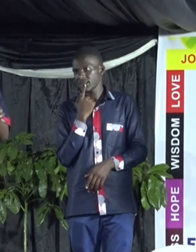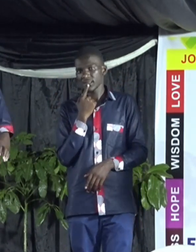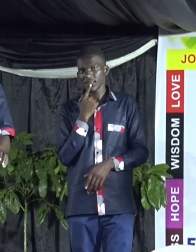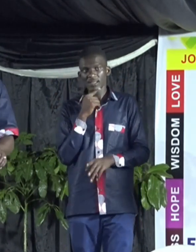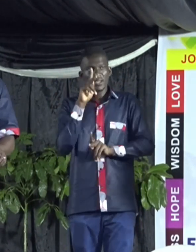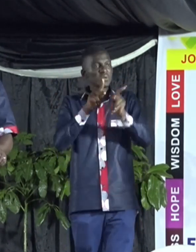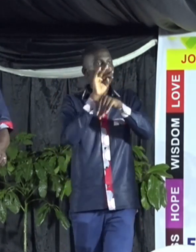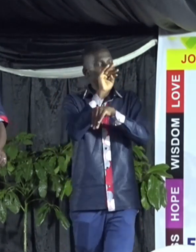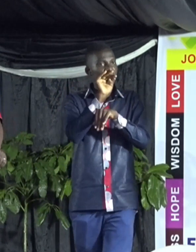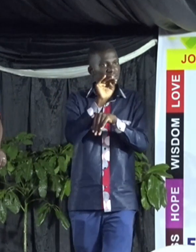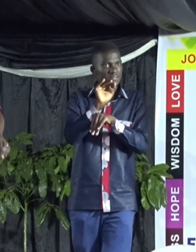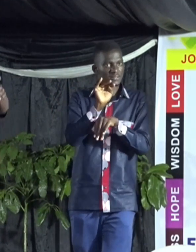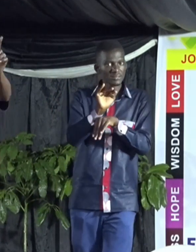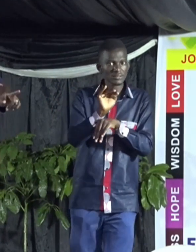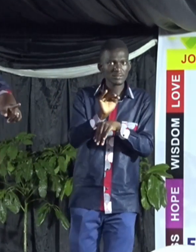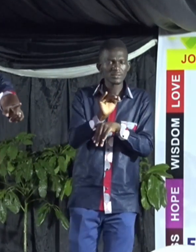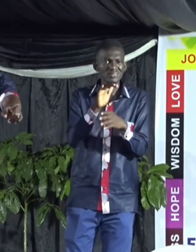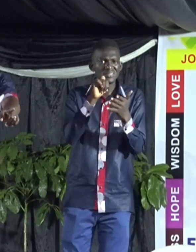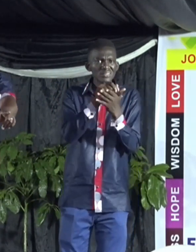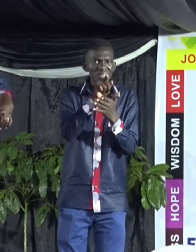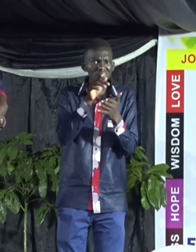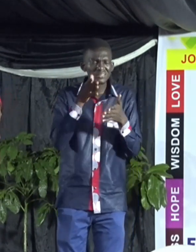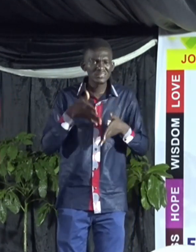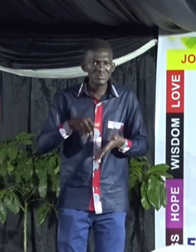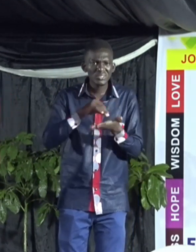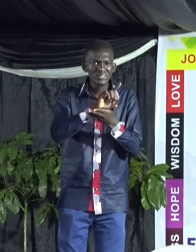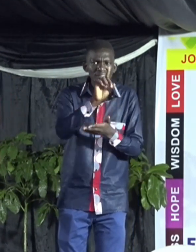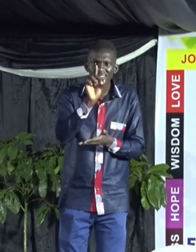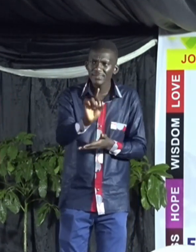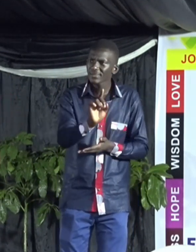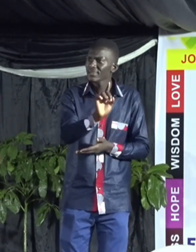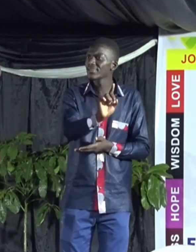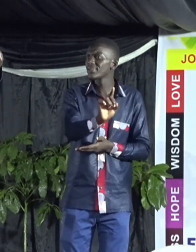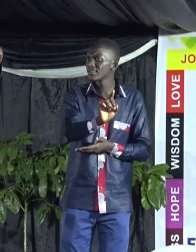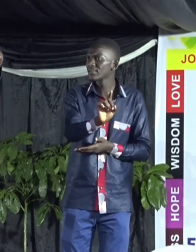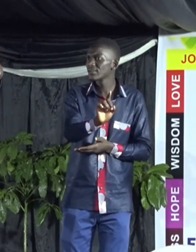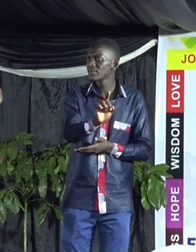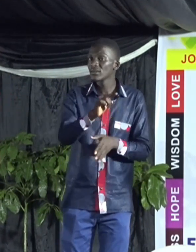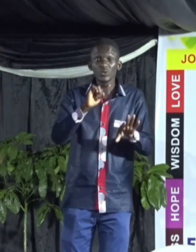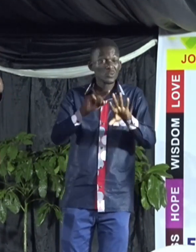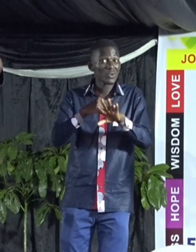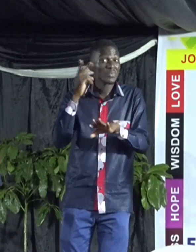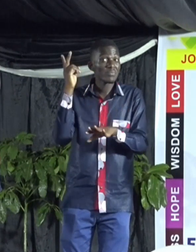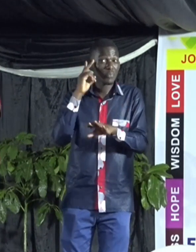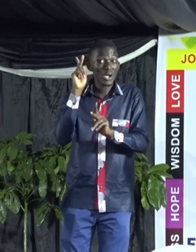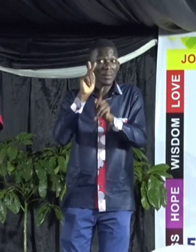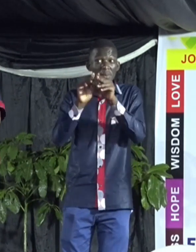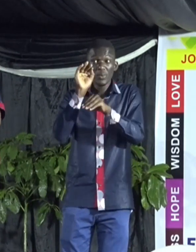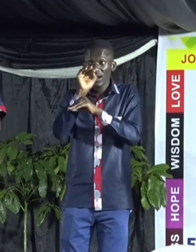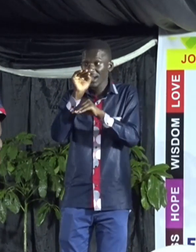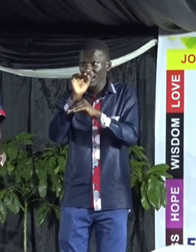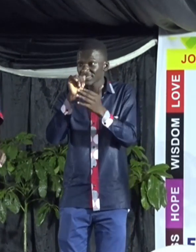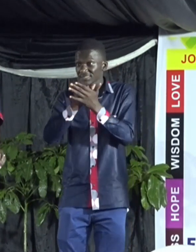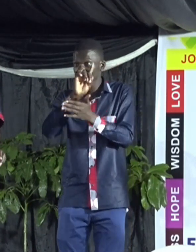People ask, abantu babuza, no yo naye mulokole, is this one also born again? By the way, lwa uliranga nga abantu bakubuza eche